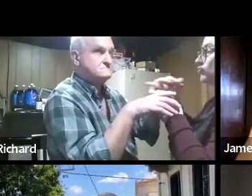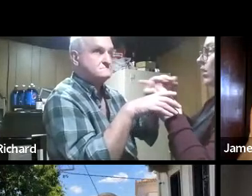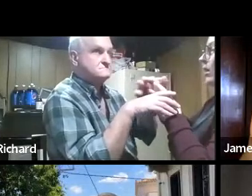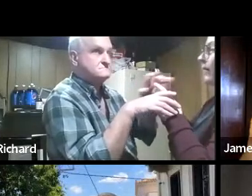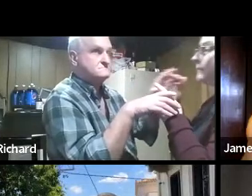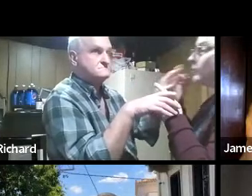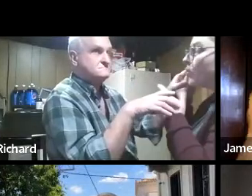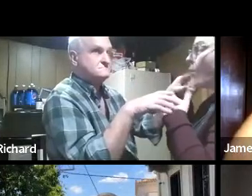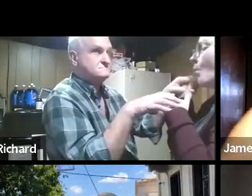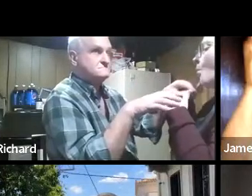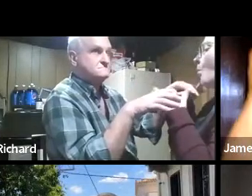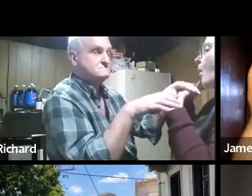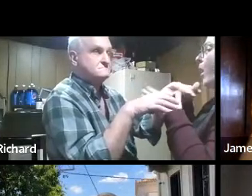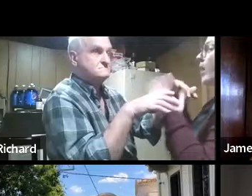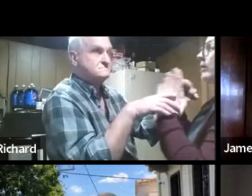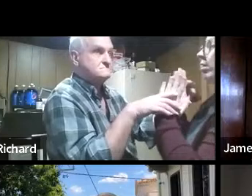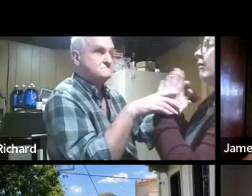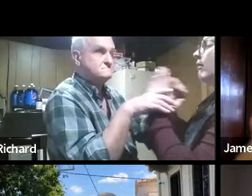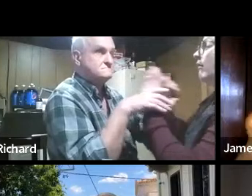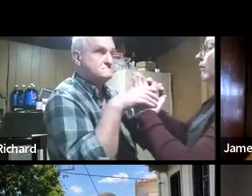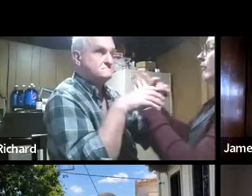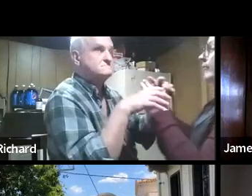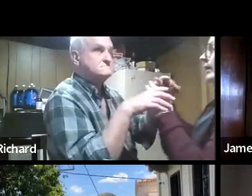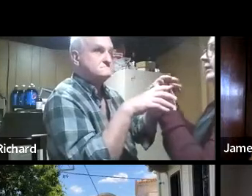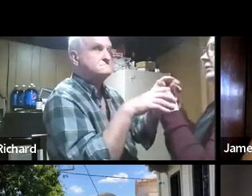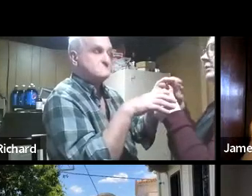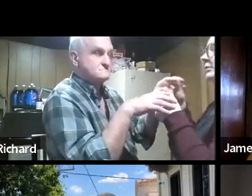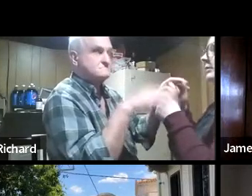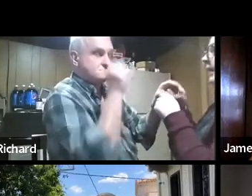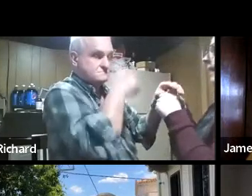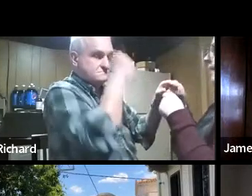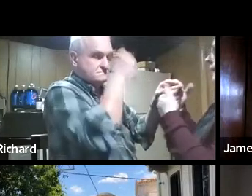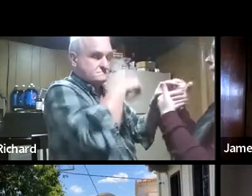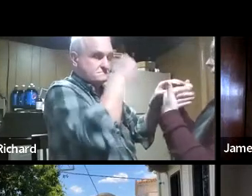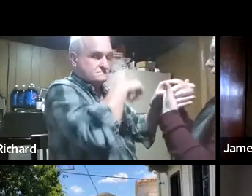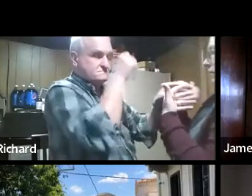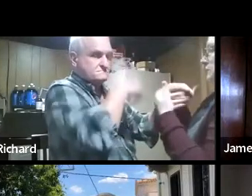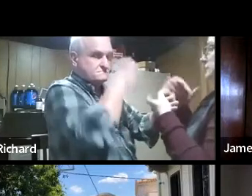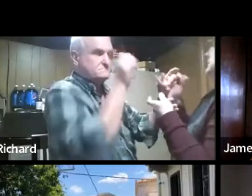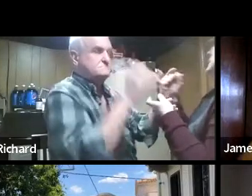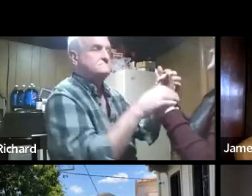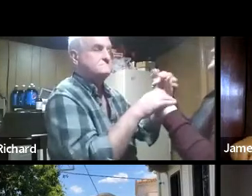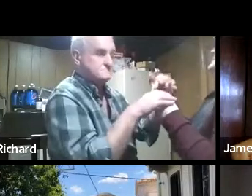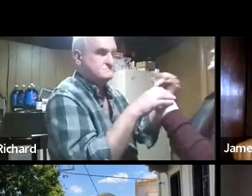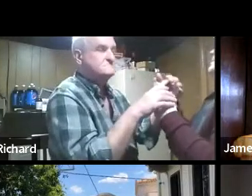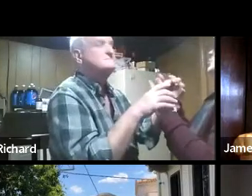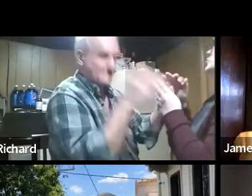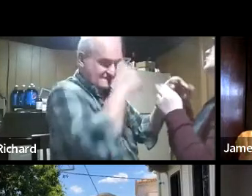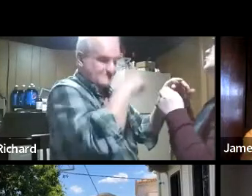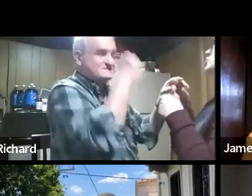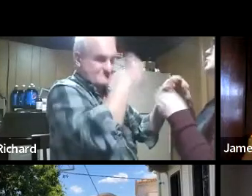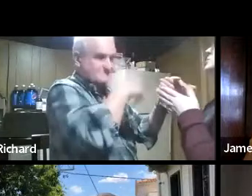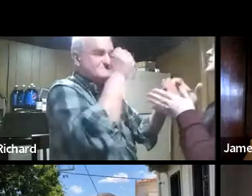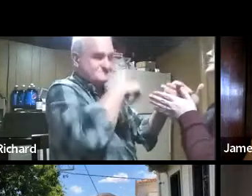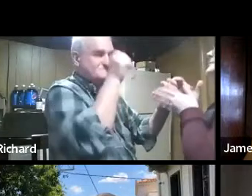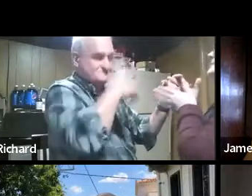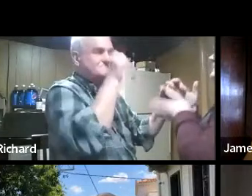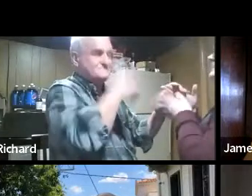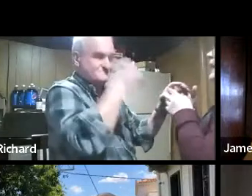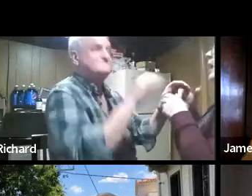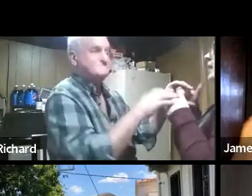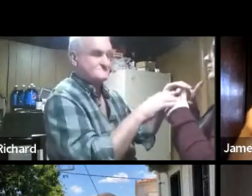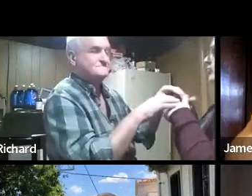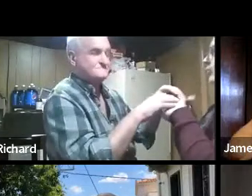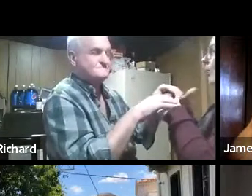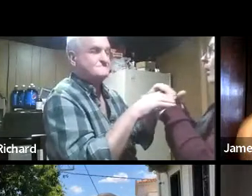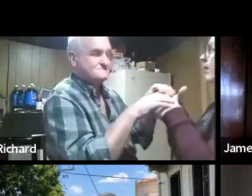there. So for example, it's like kind of like a sidewalk concept. But it's actually happened to me where I'm